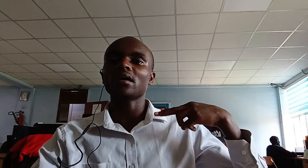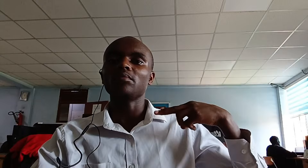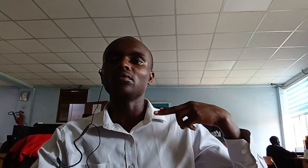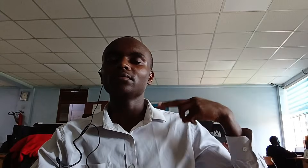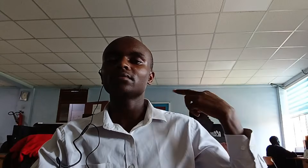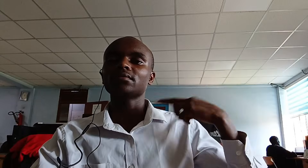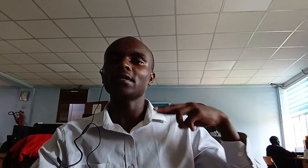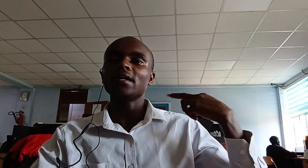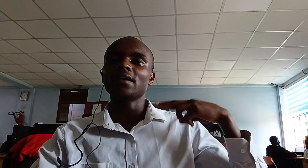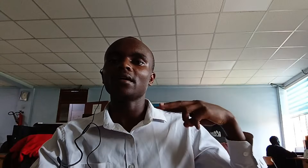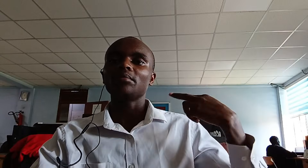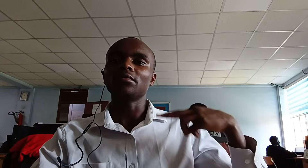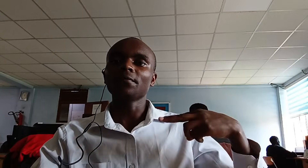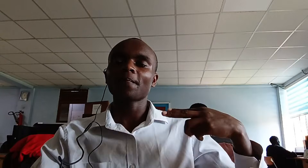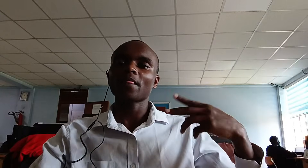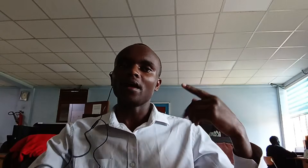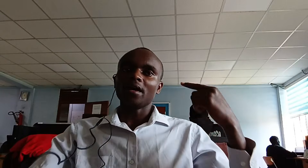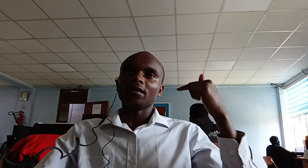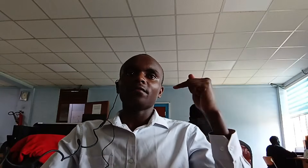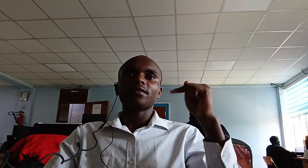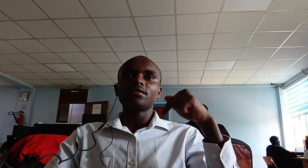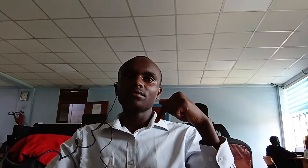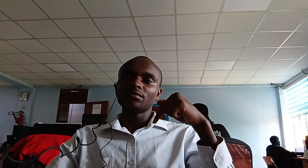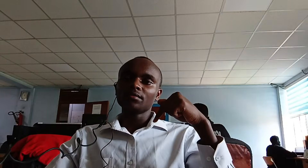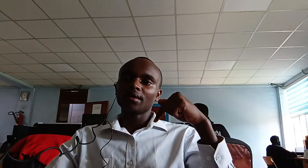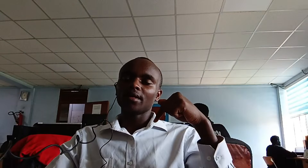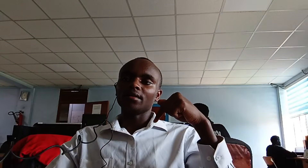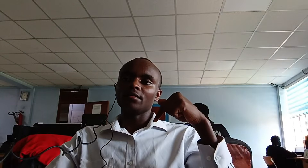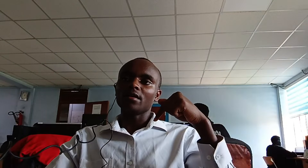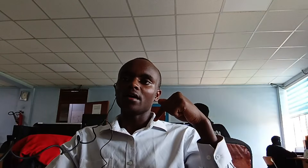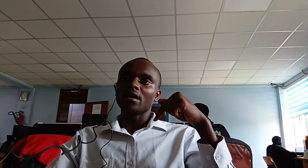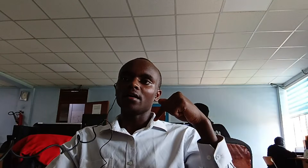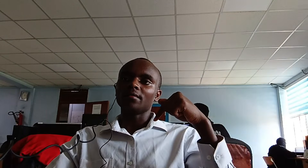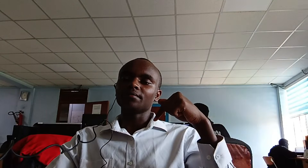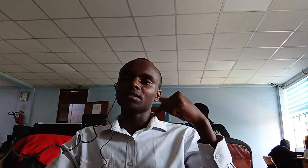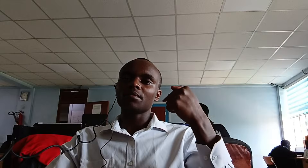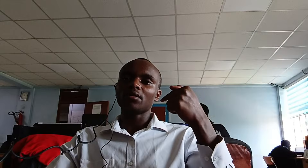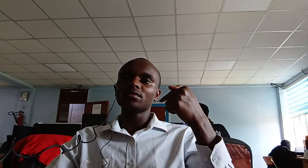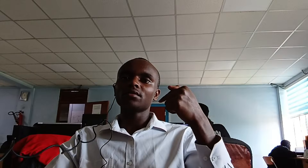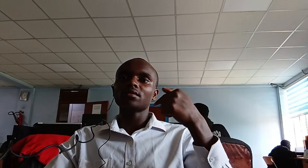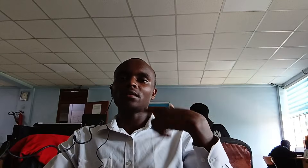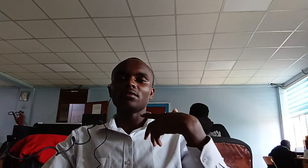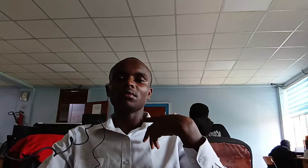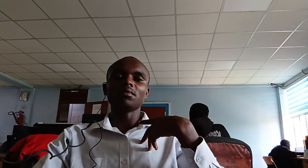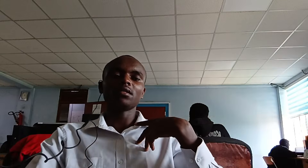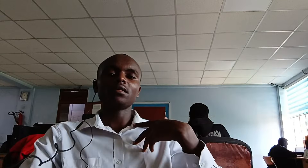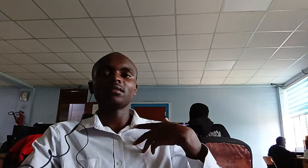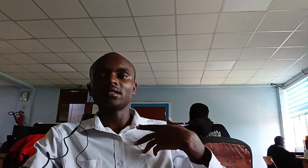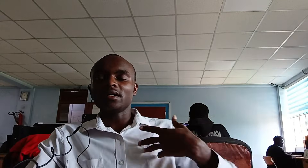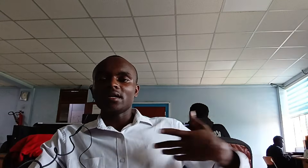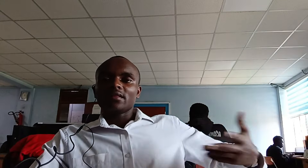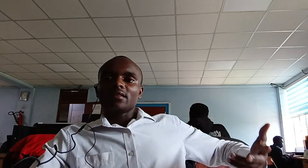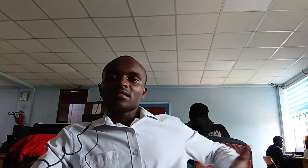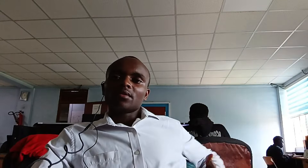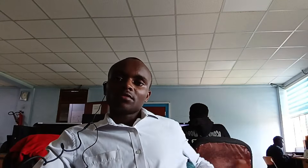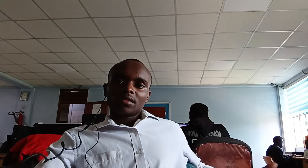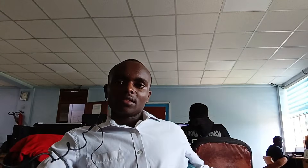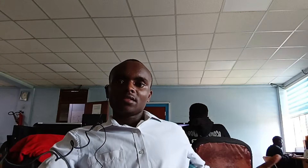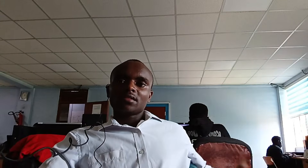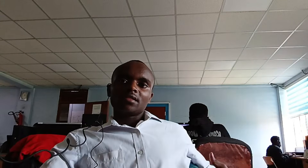couple, couple. If it's you and your spouse, maybe the spouse it's just